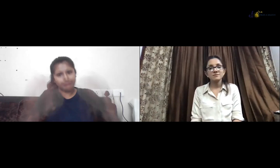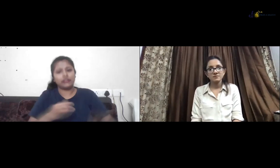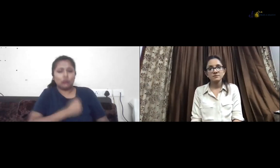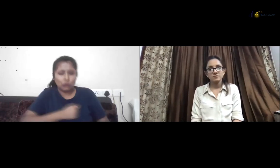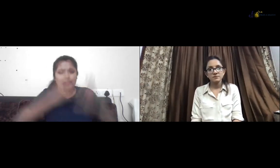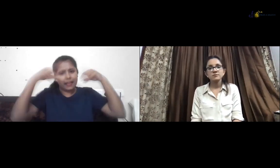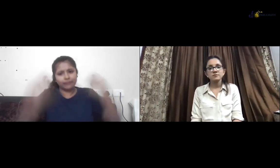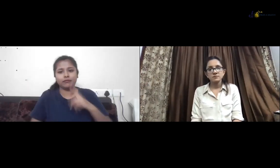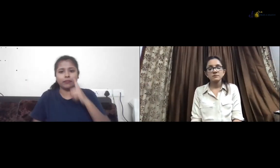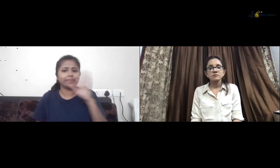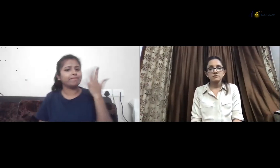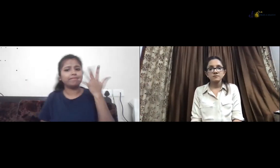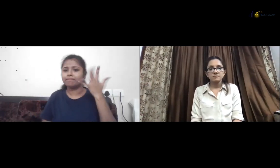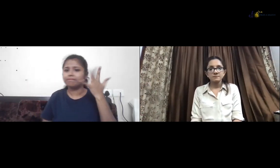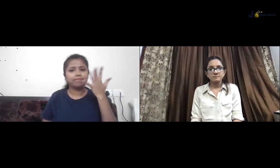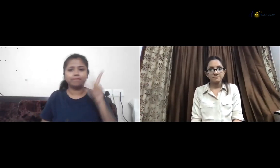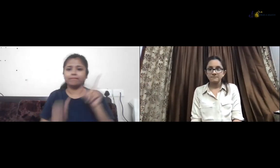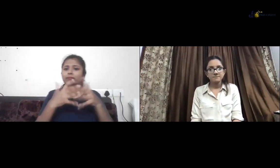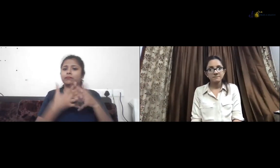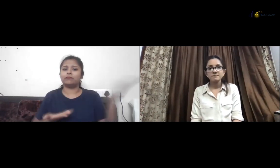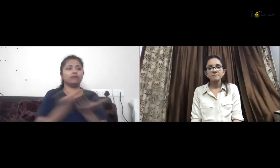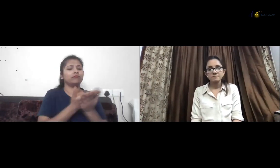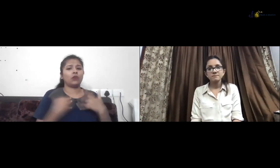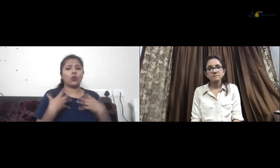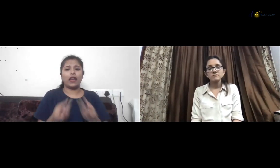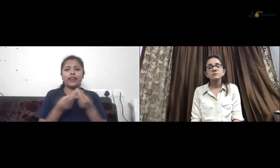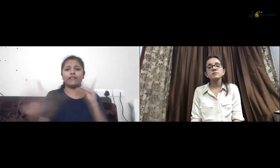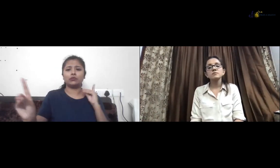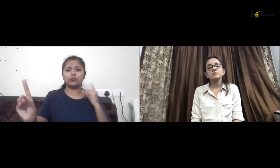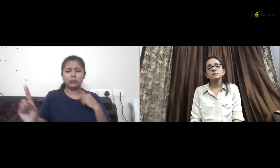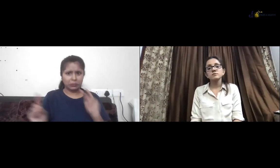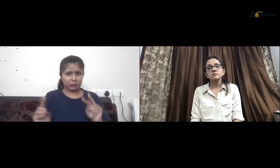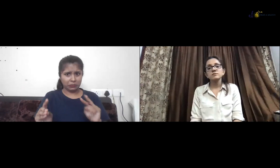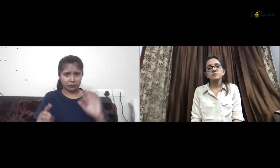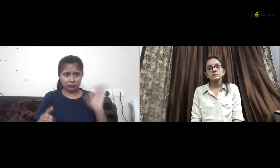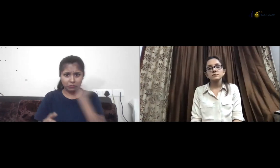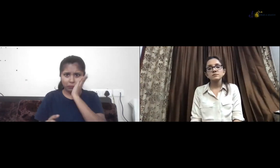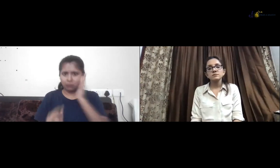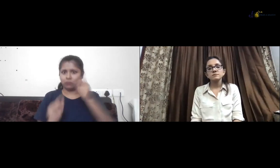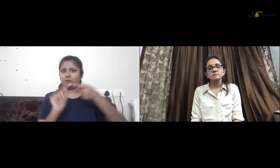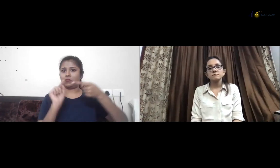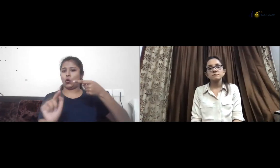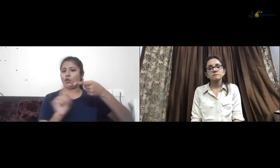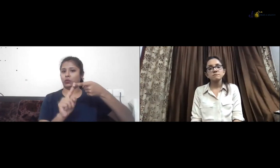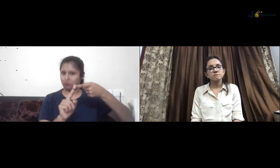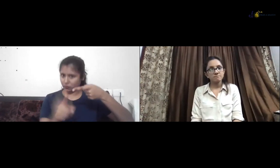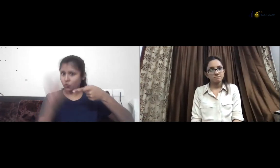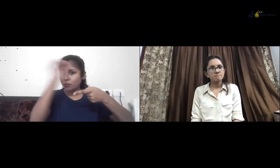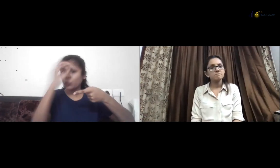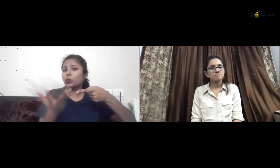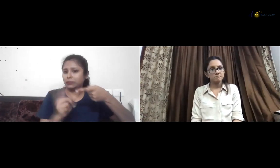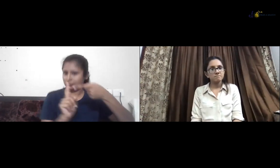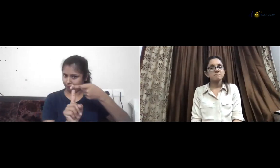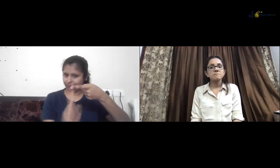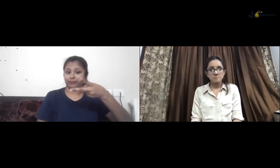just, you say, mamuli thappad tha. It's just a slap, Why she is going for the court